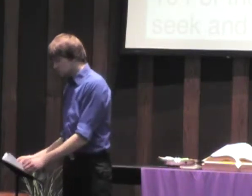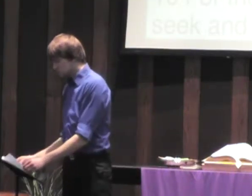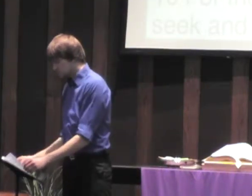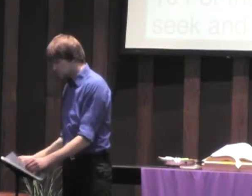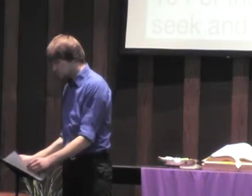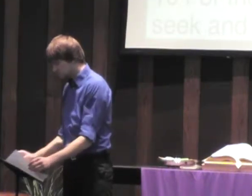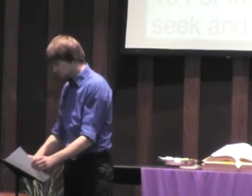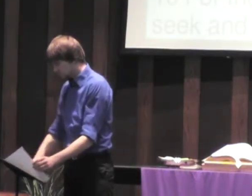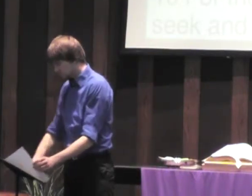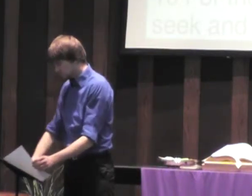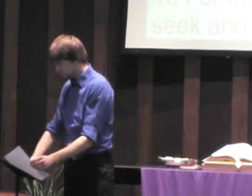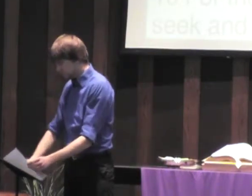He's a traitor.